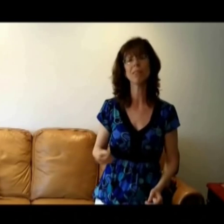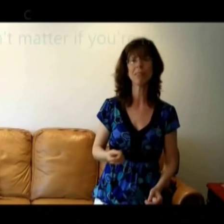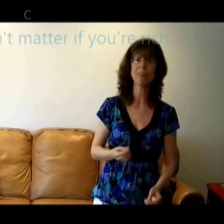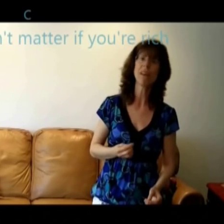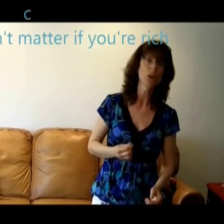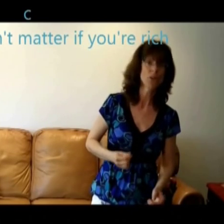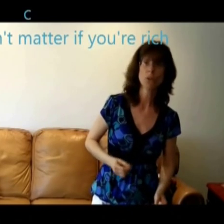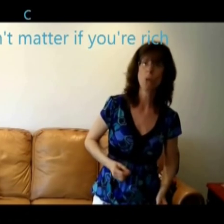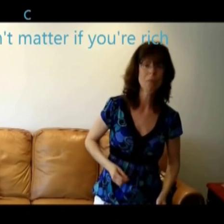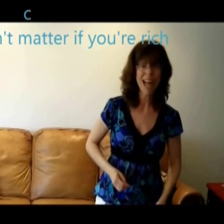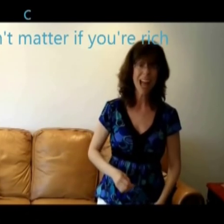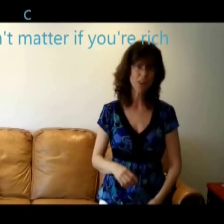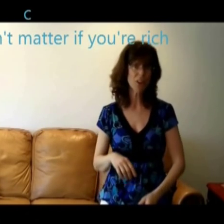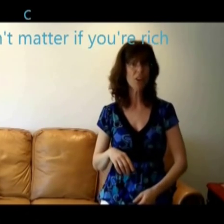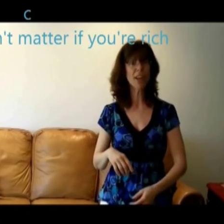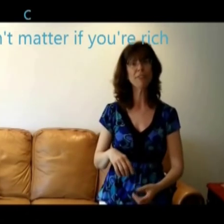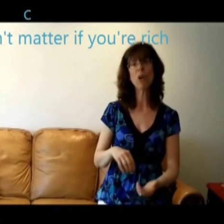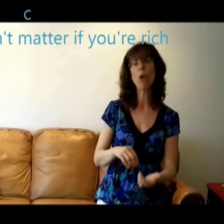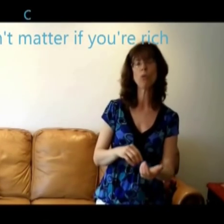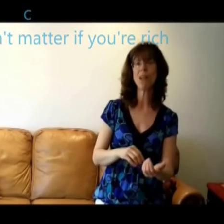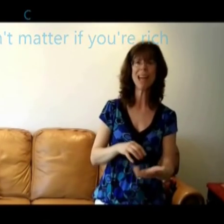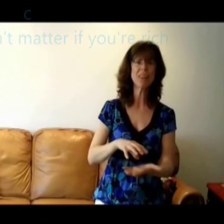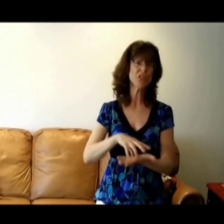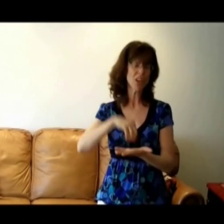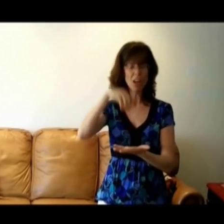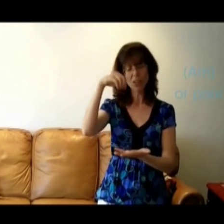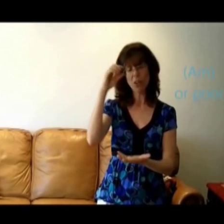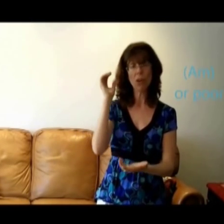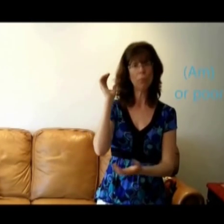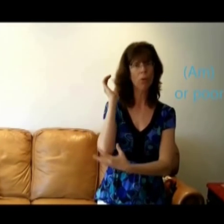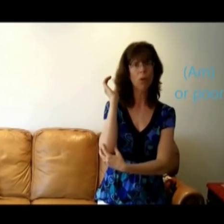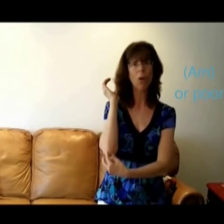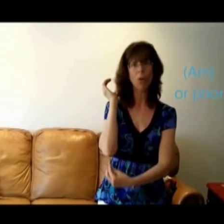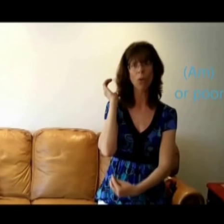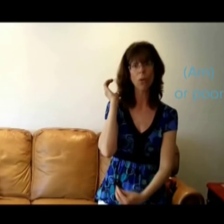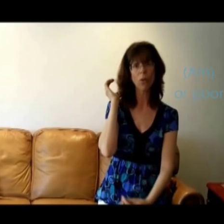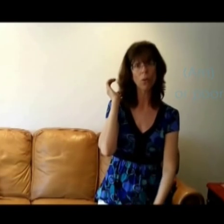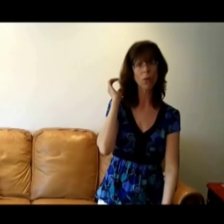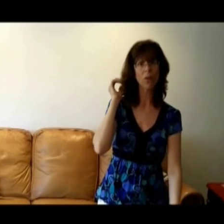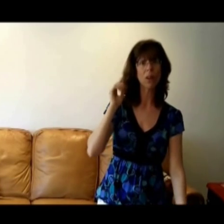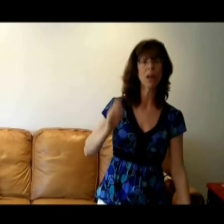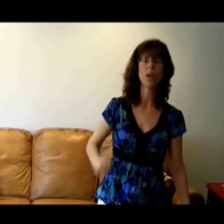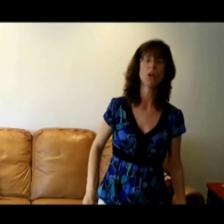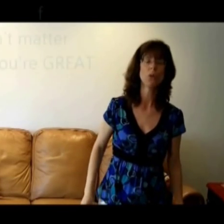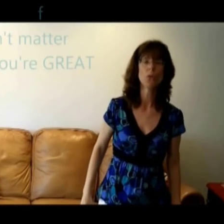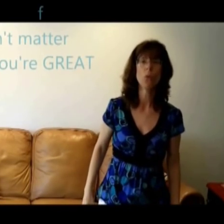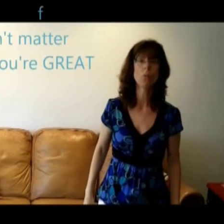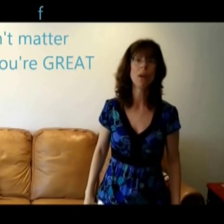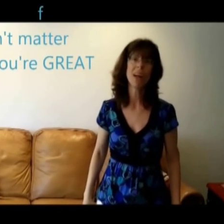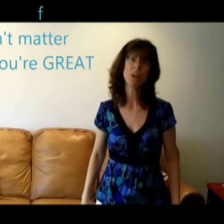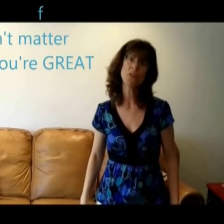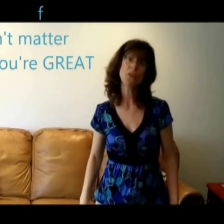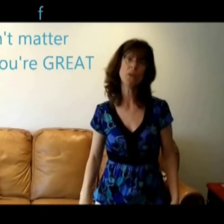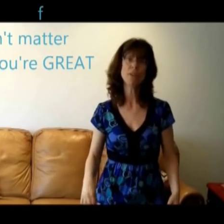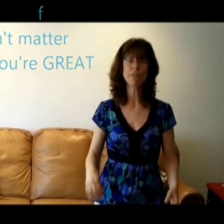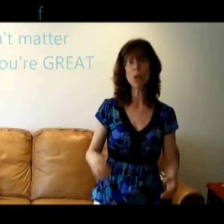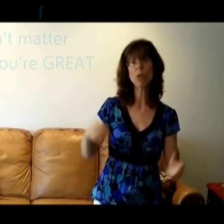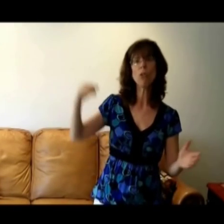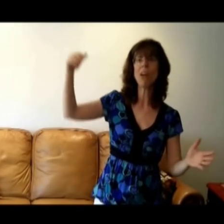everyone. Don't matter if you're rich, no poor. Don't matter if you're